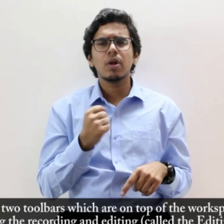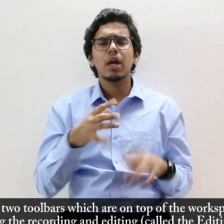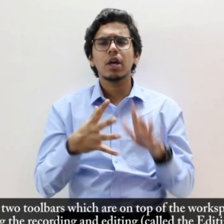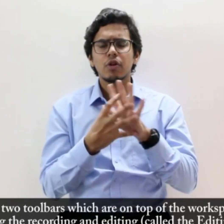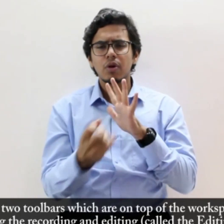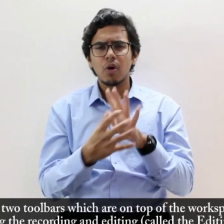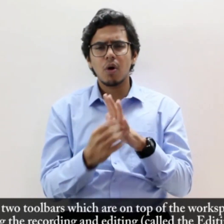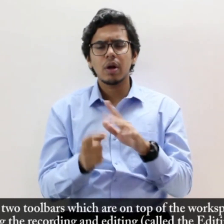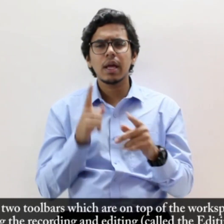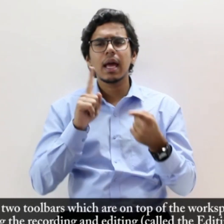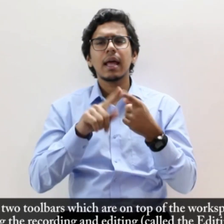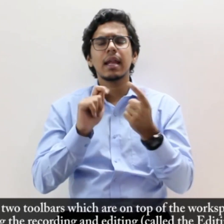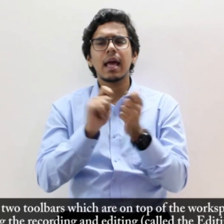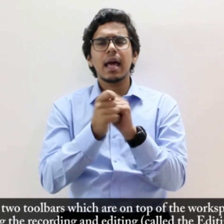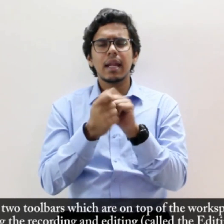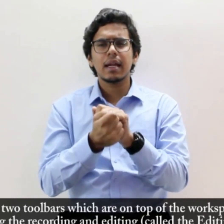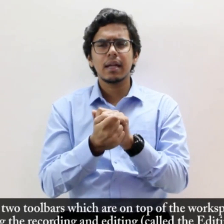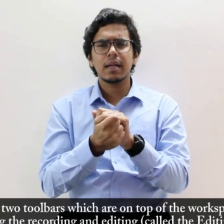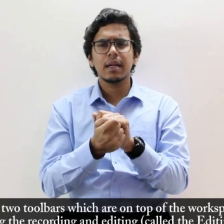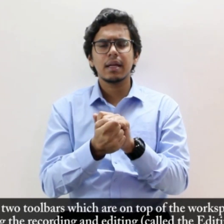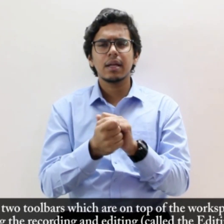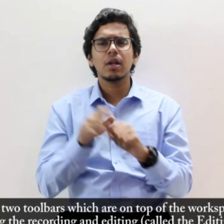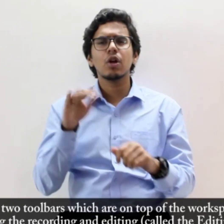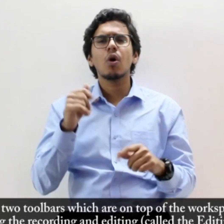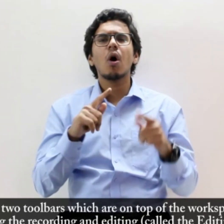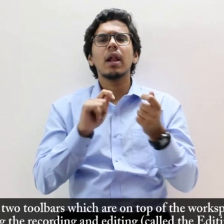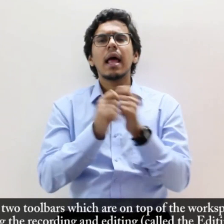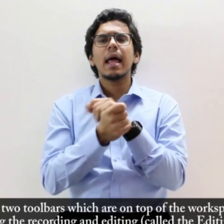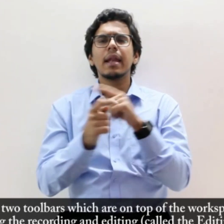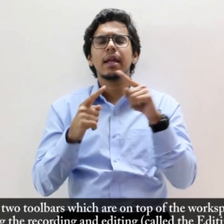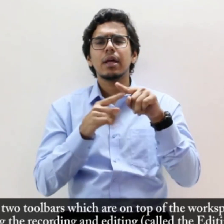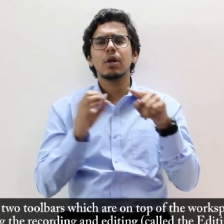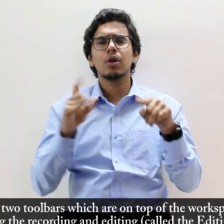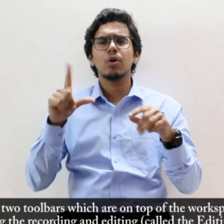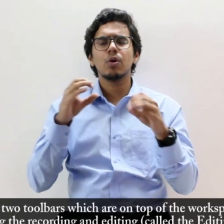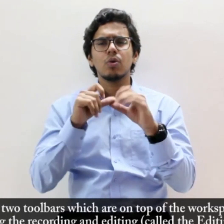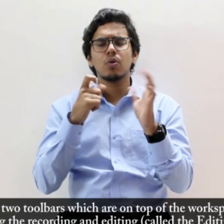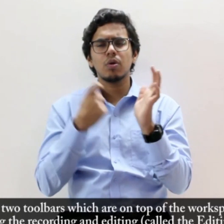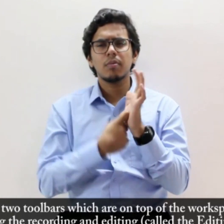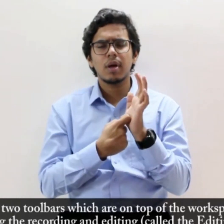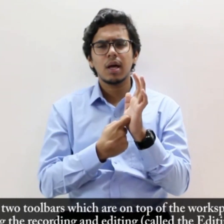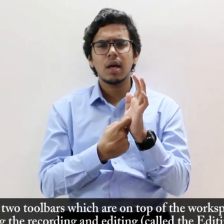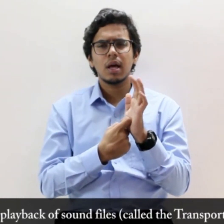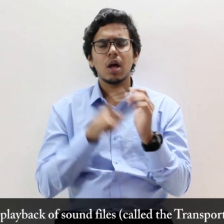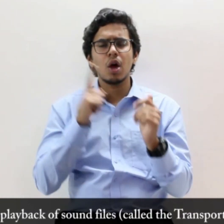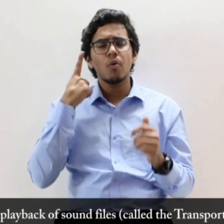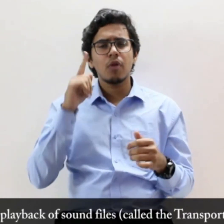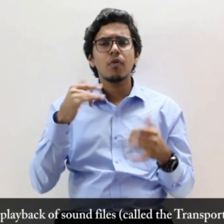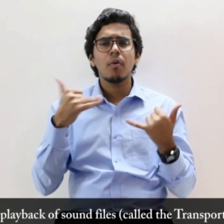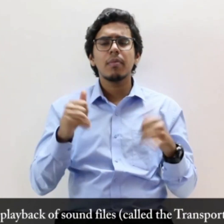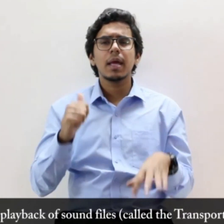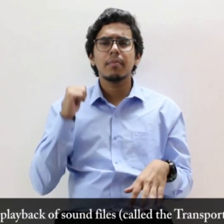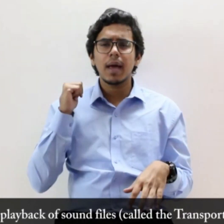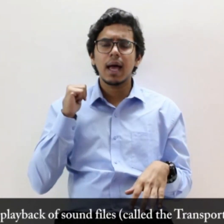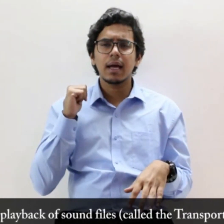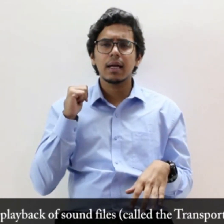for controlling the recording and editing called the editing toolbar and one